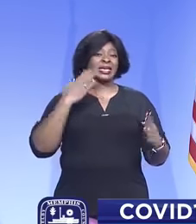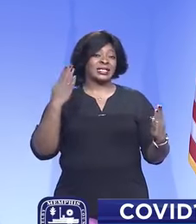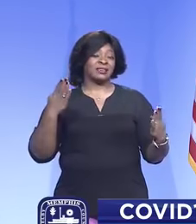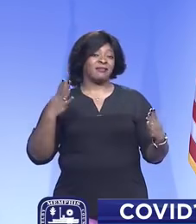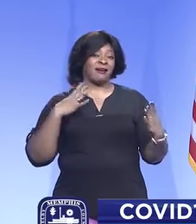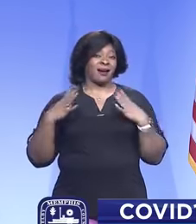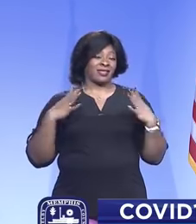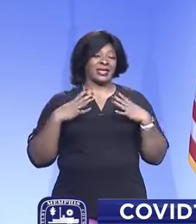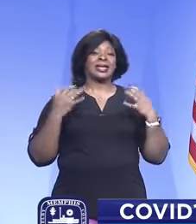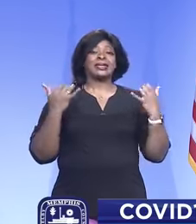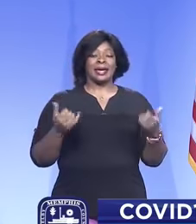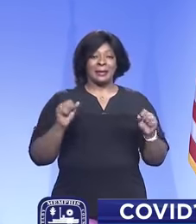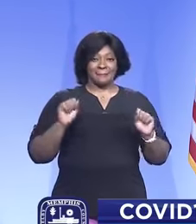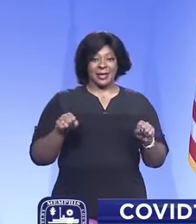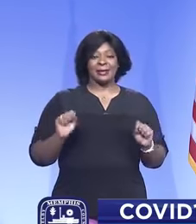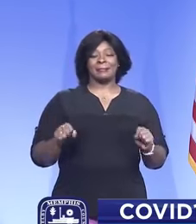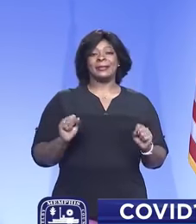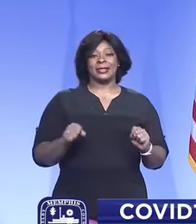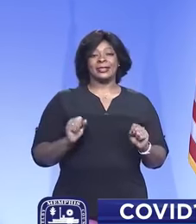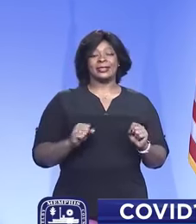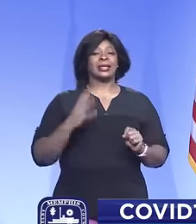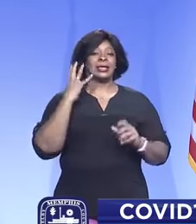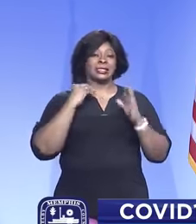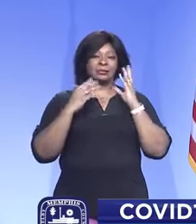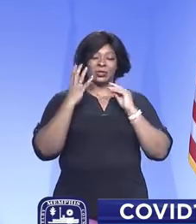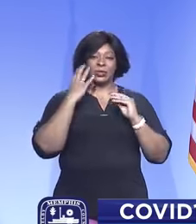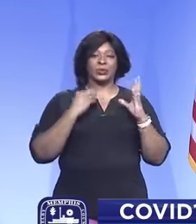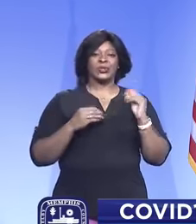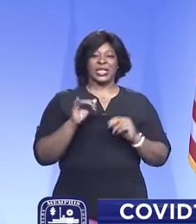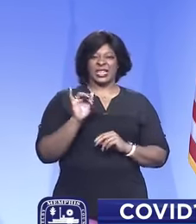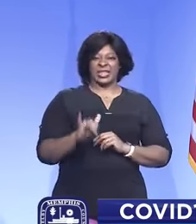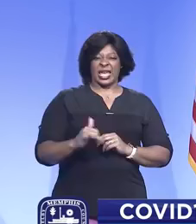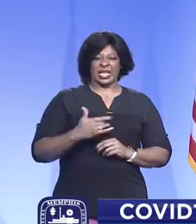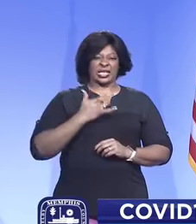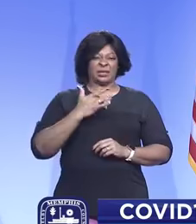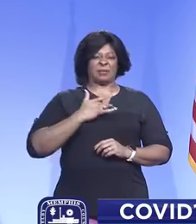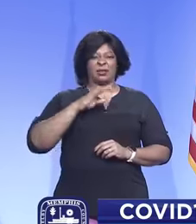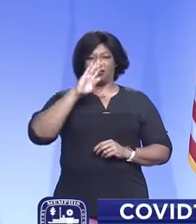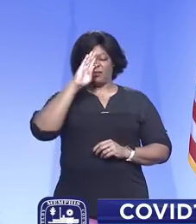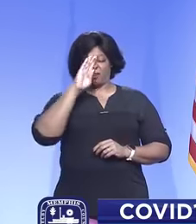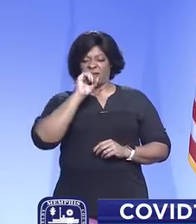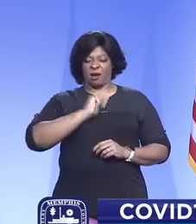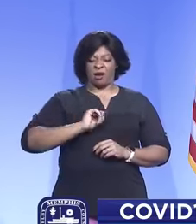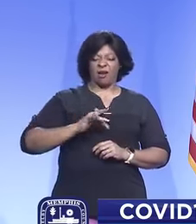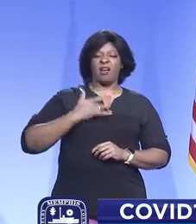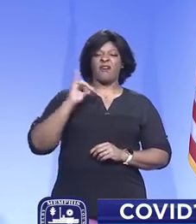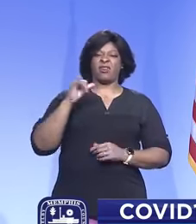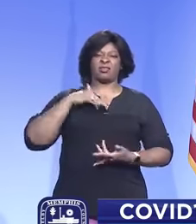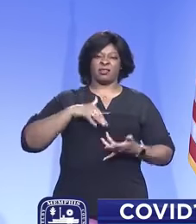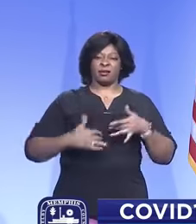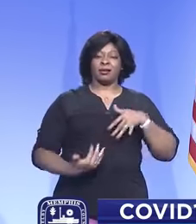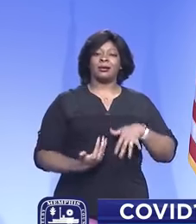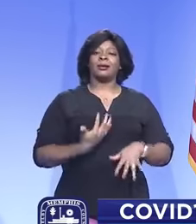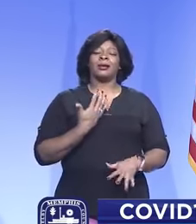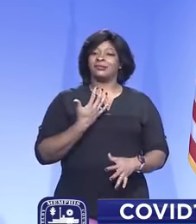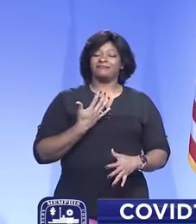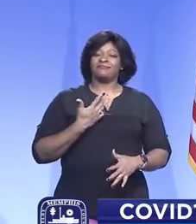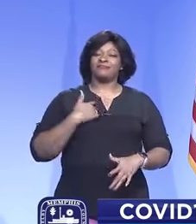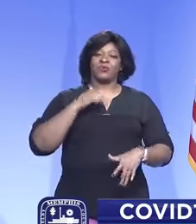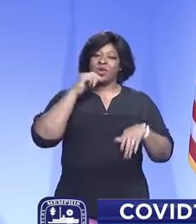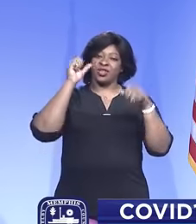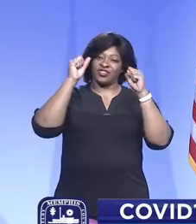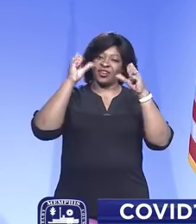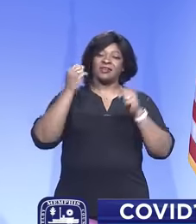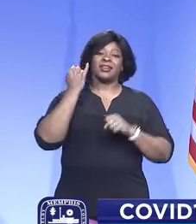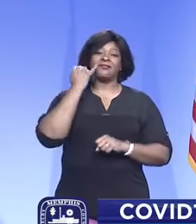Thanksgiving now may be experiencing the symptoms or signs of infection. So it wouldn't surprise